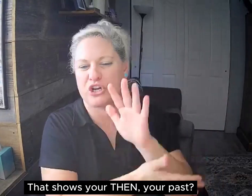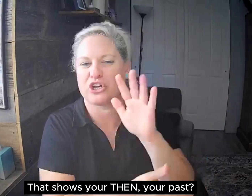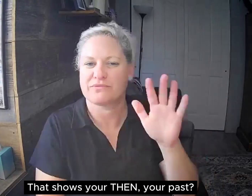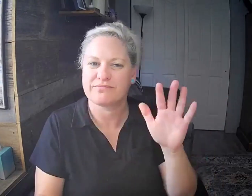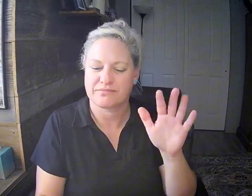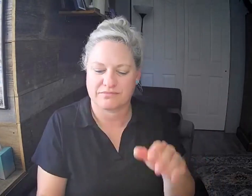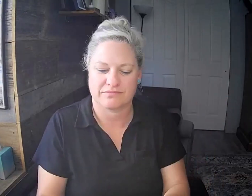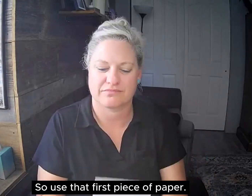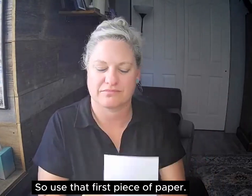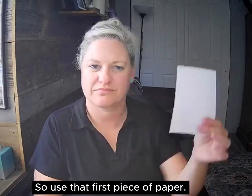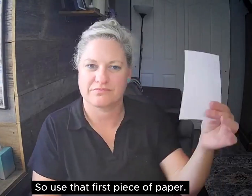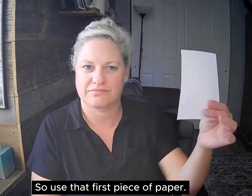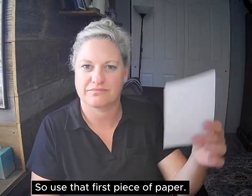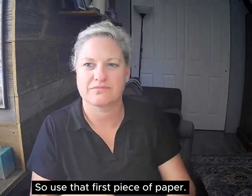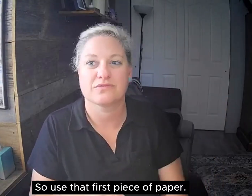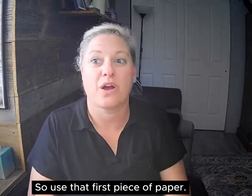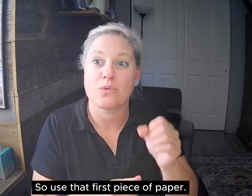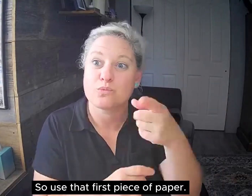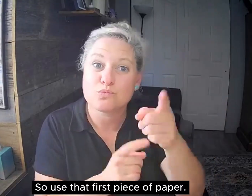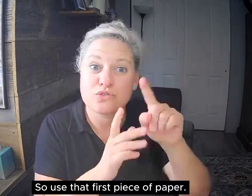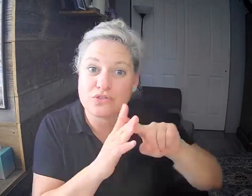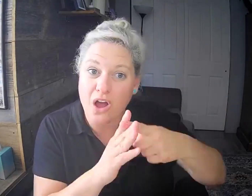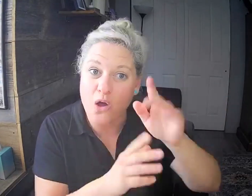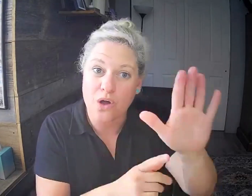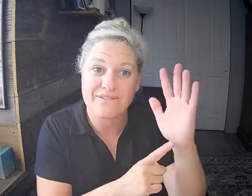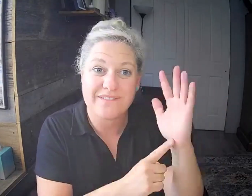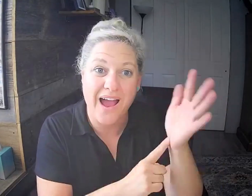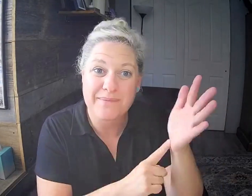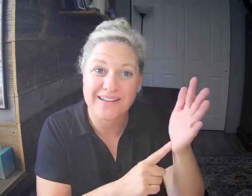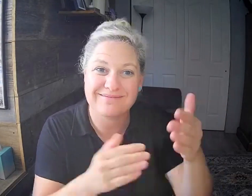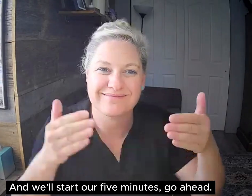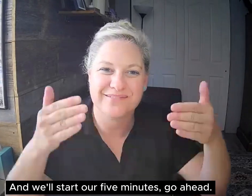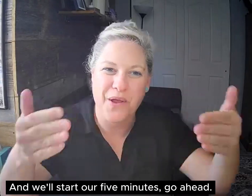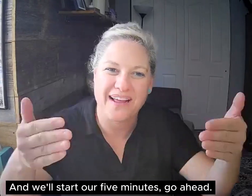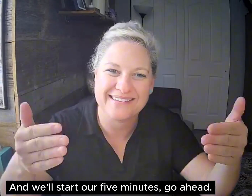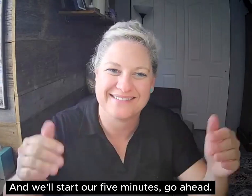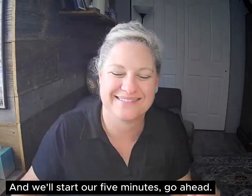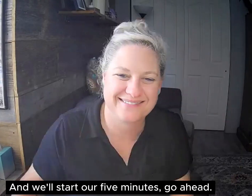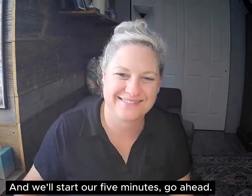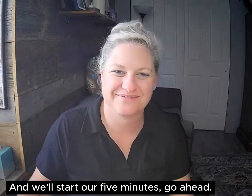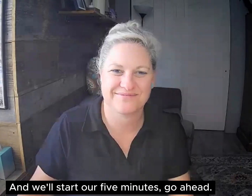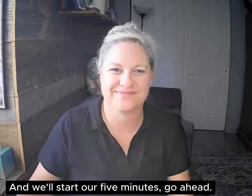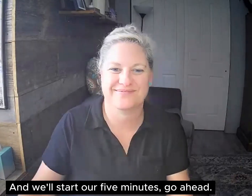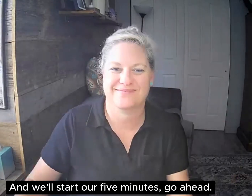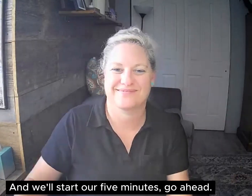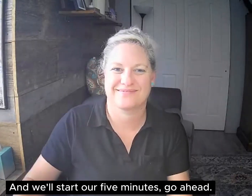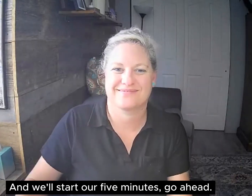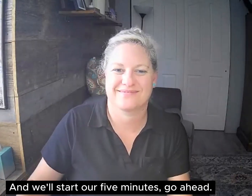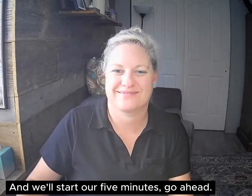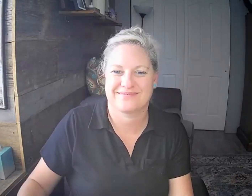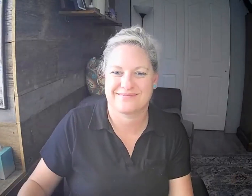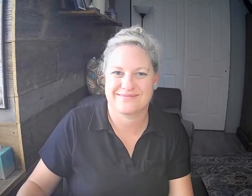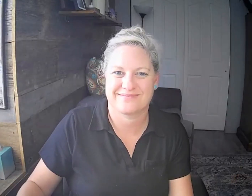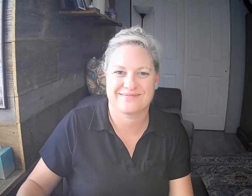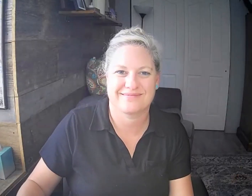past. So use that first piece of paper and we'll start our 5 minutes. Go ahead.